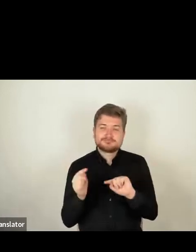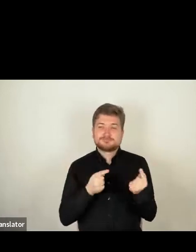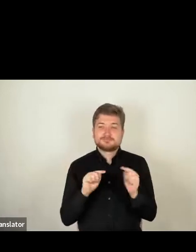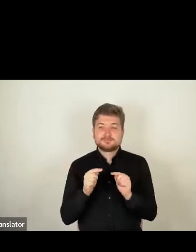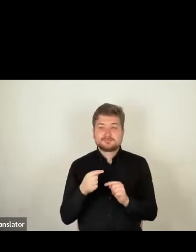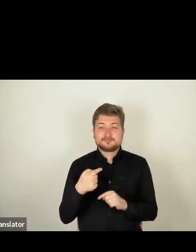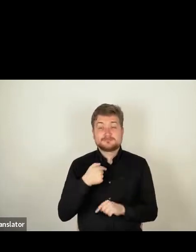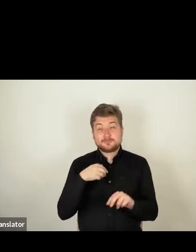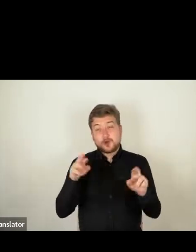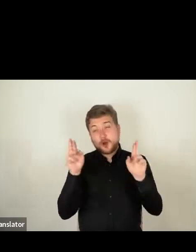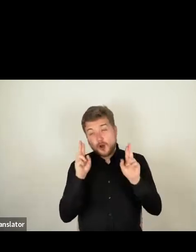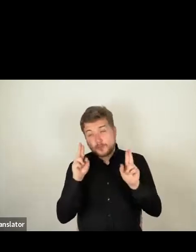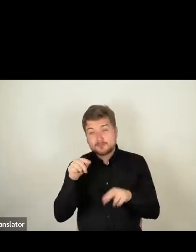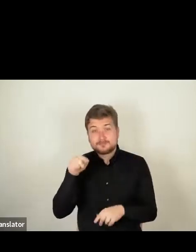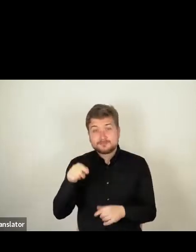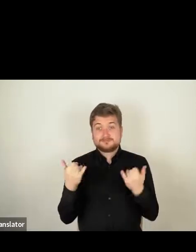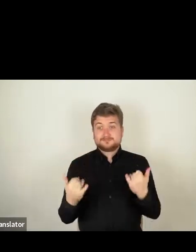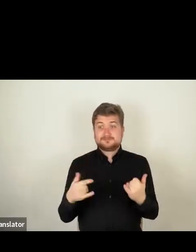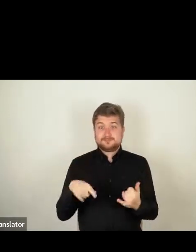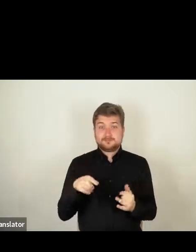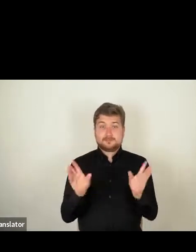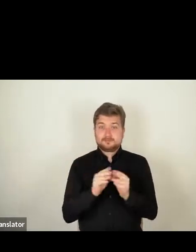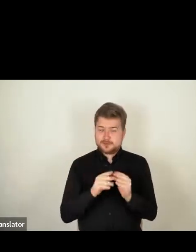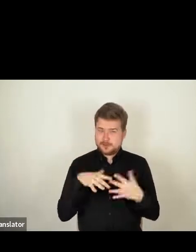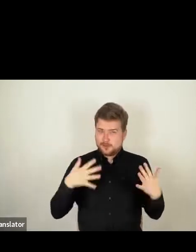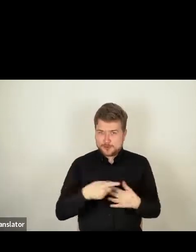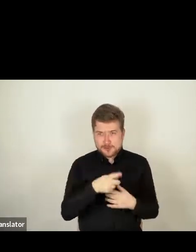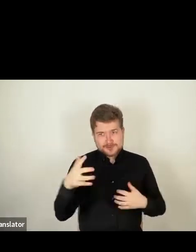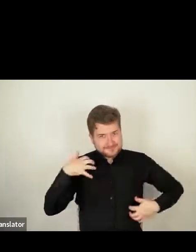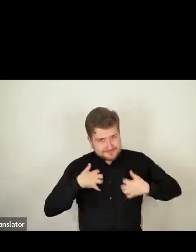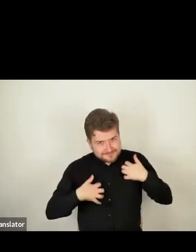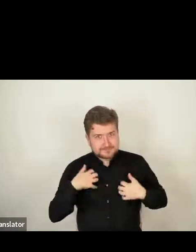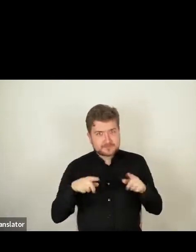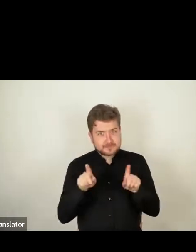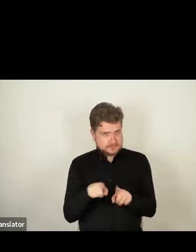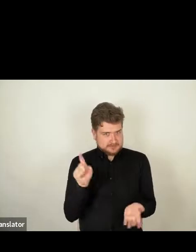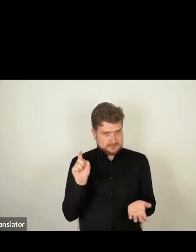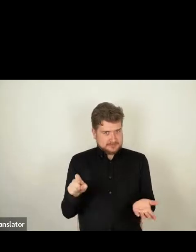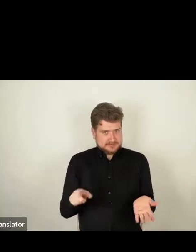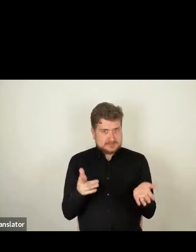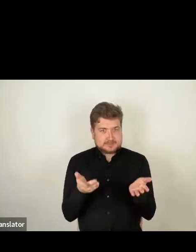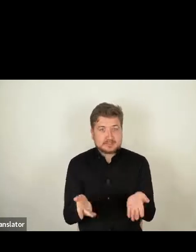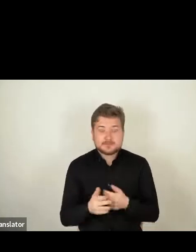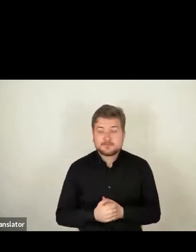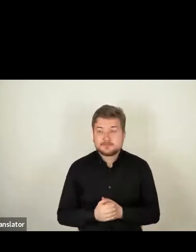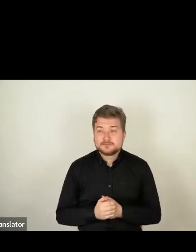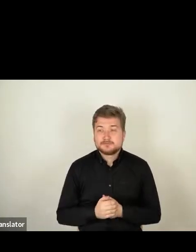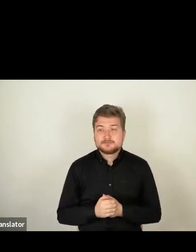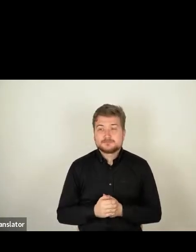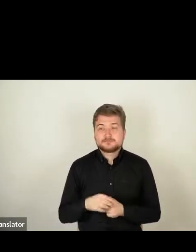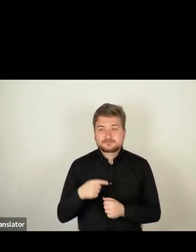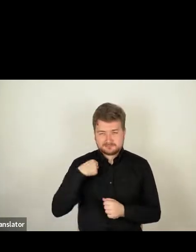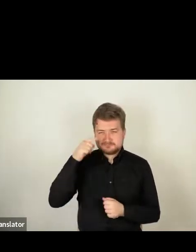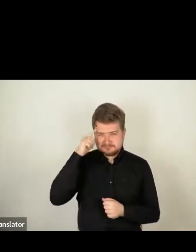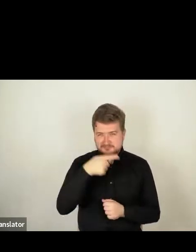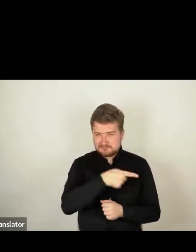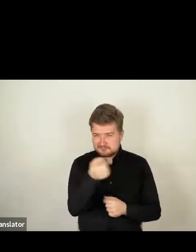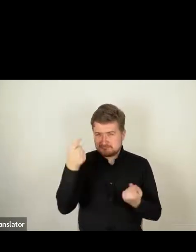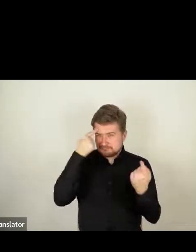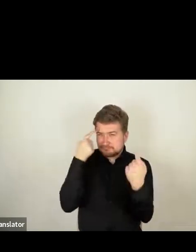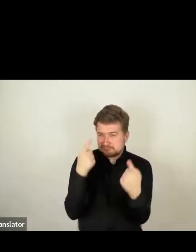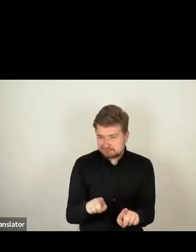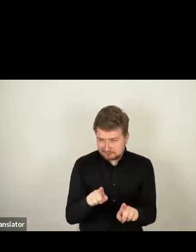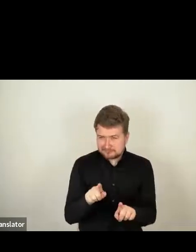this event useful and interesting. I believe that we can all agree that there are some significant policy challenges in